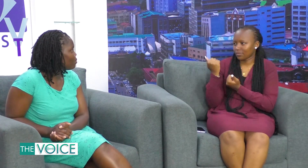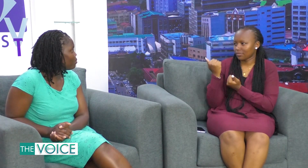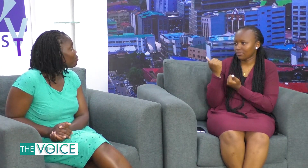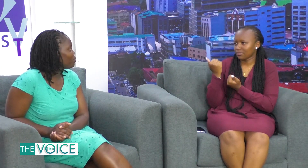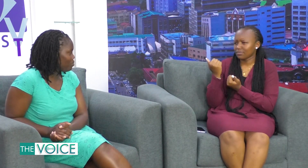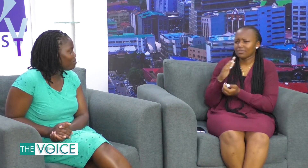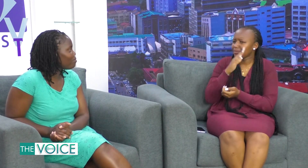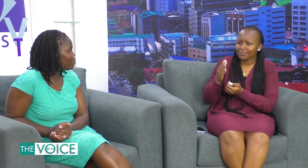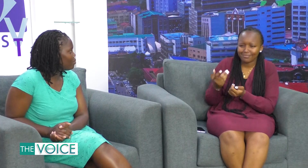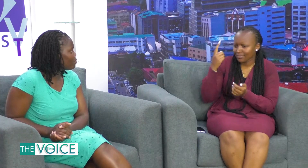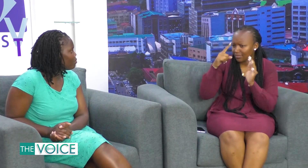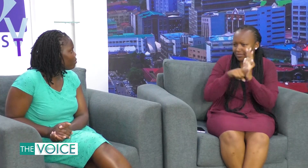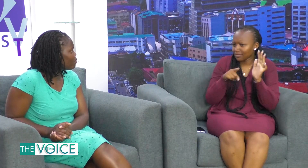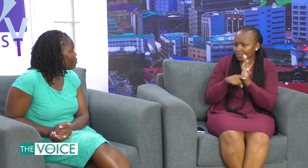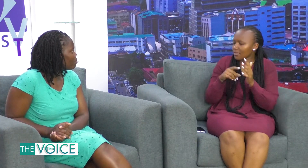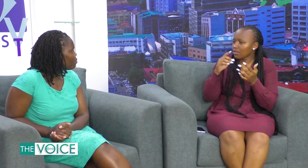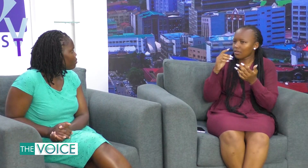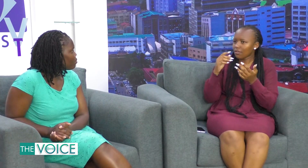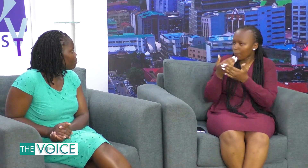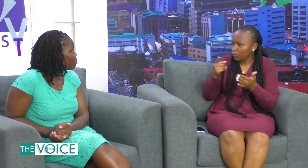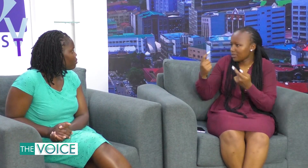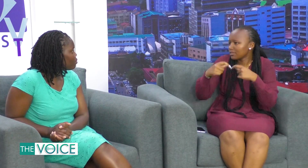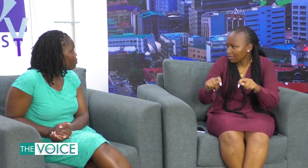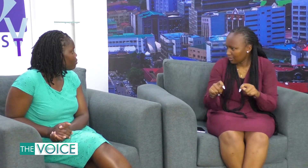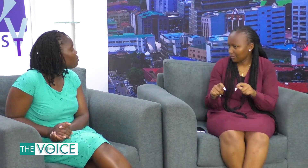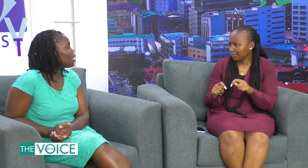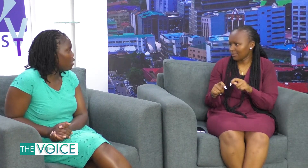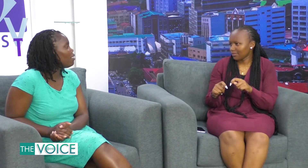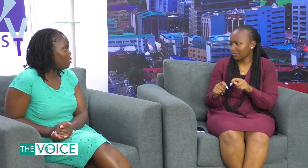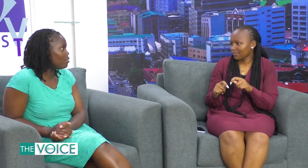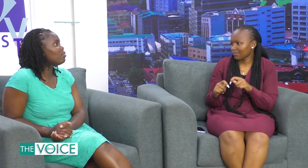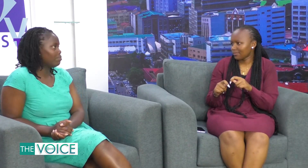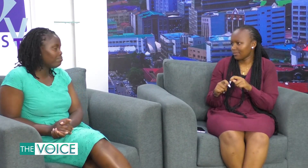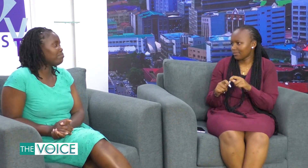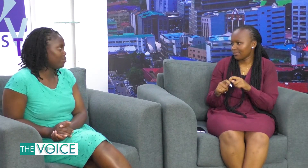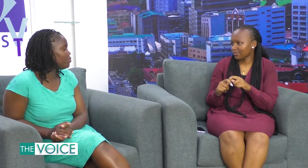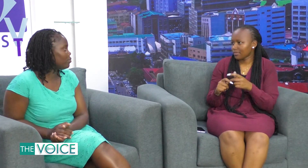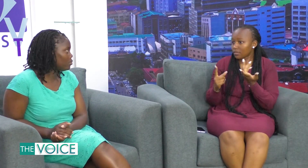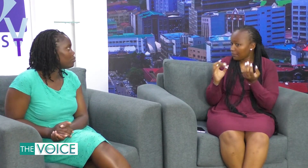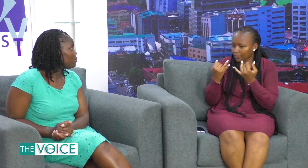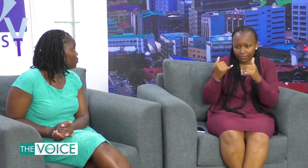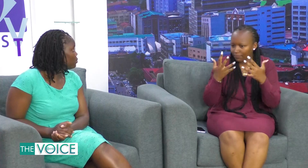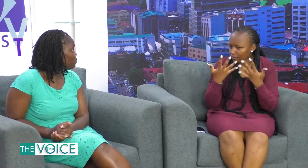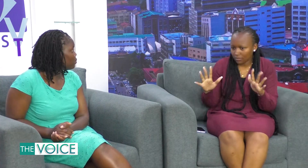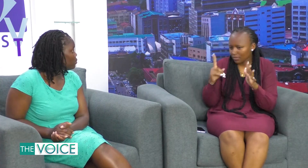university, I just want to encourage you to have hope. Never be a negative person and don't give up on